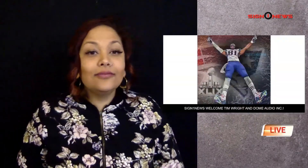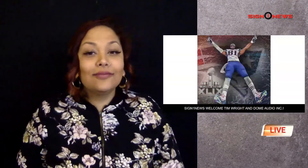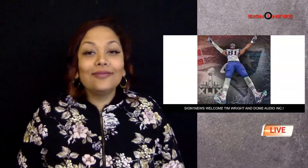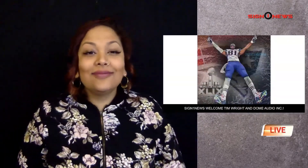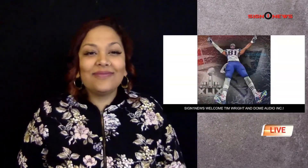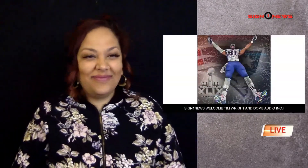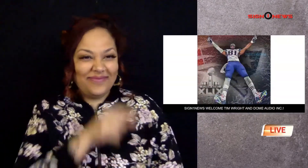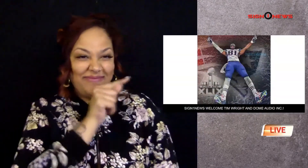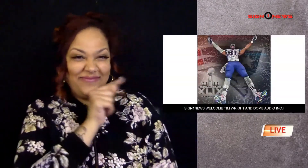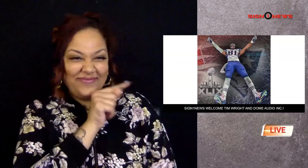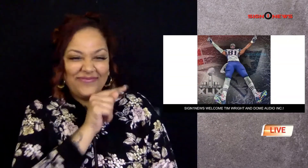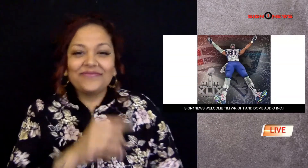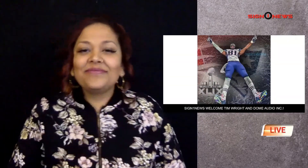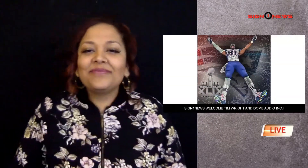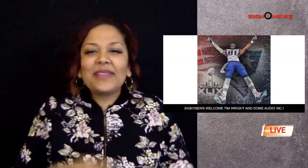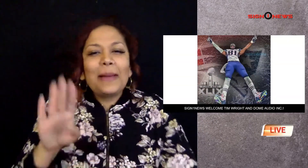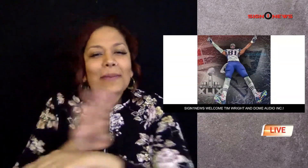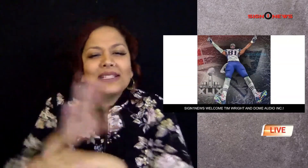He's a businessman,